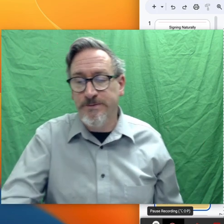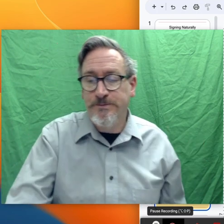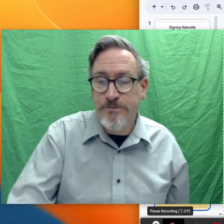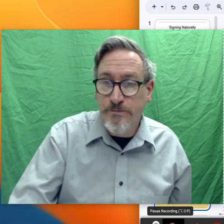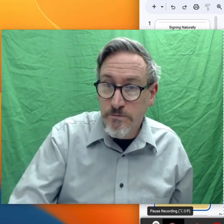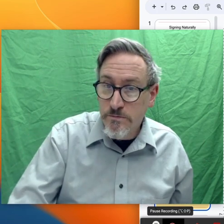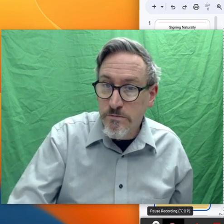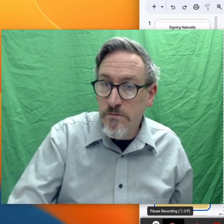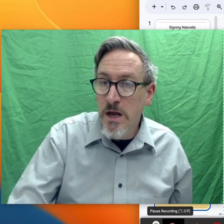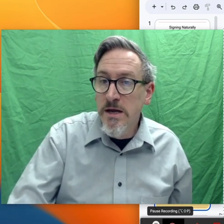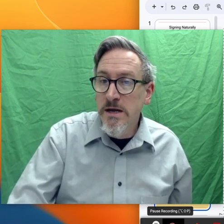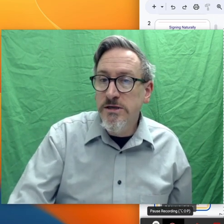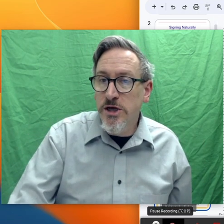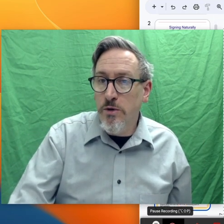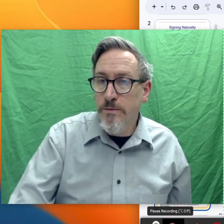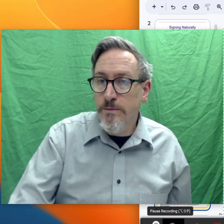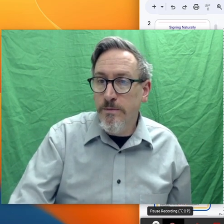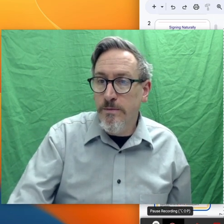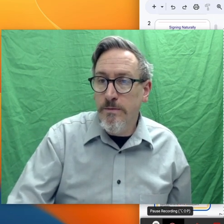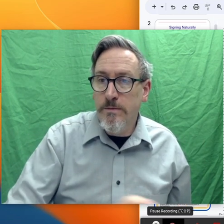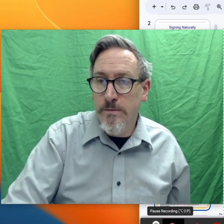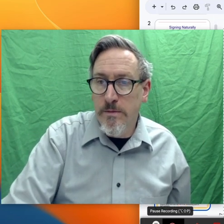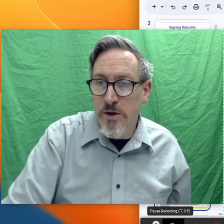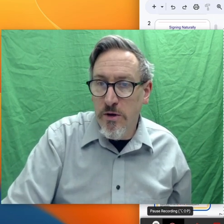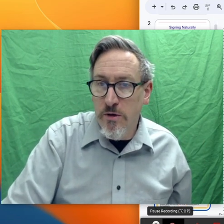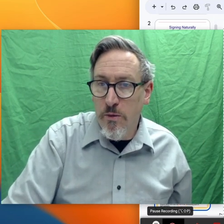numbers. So